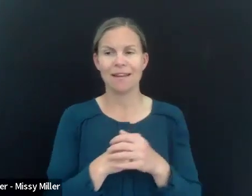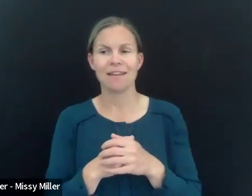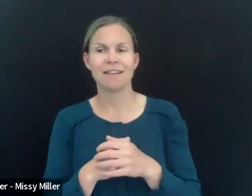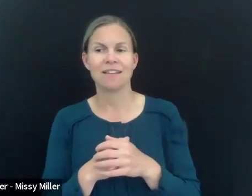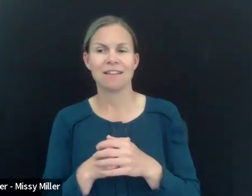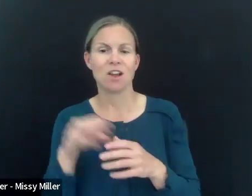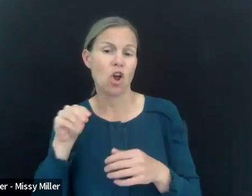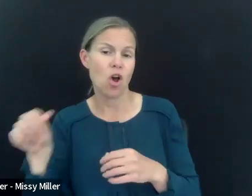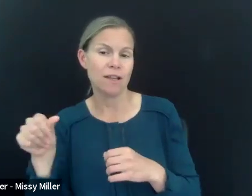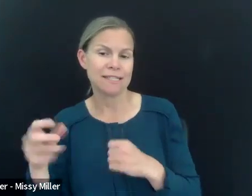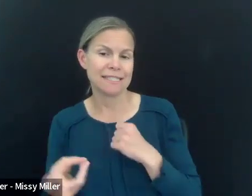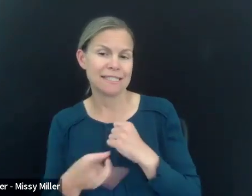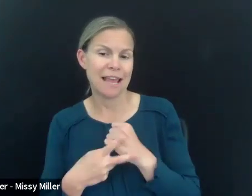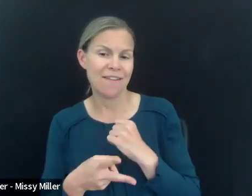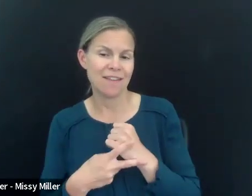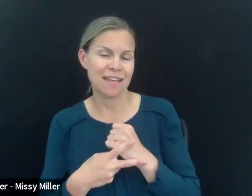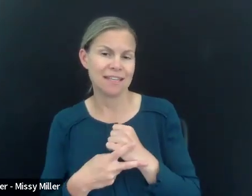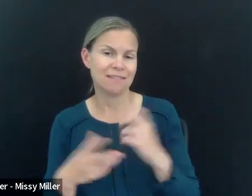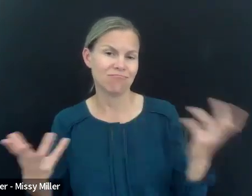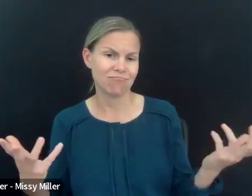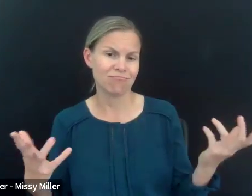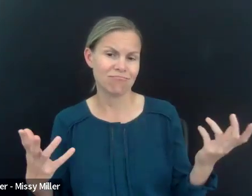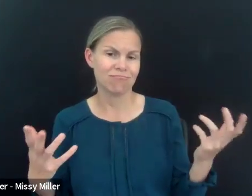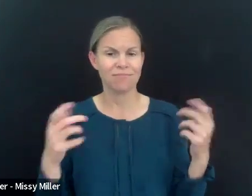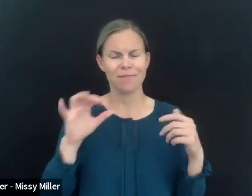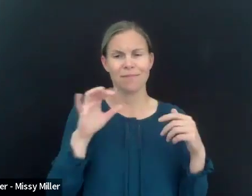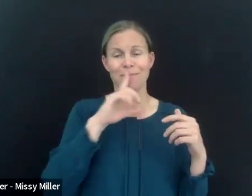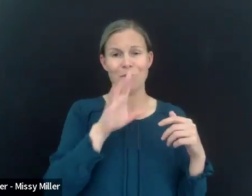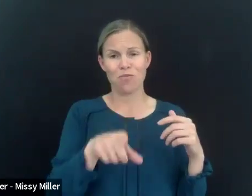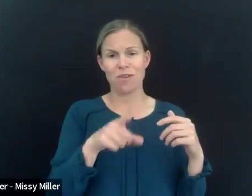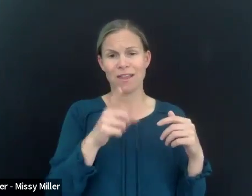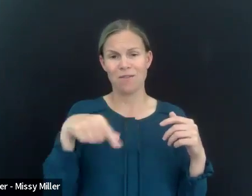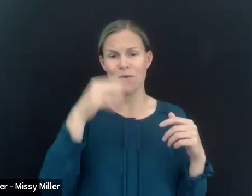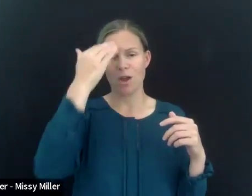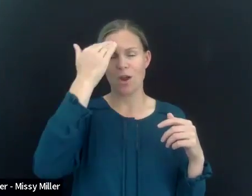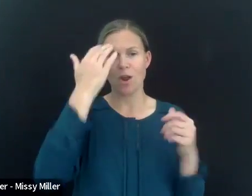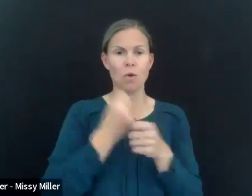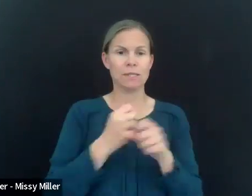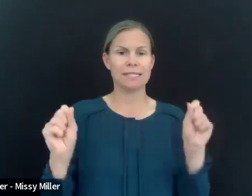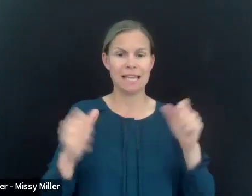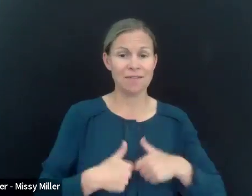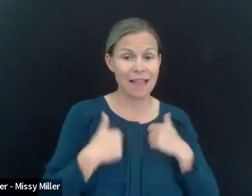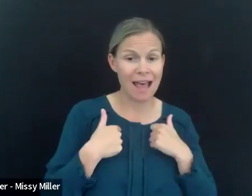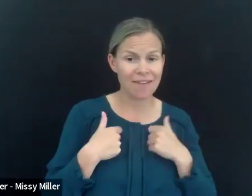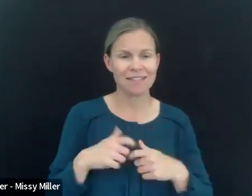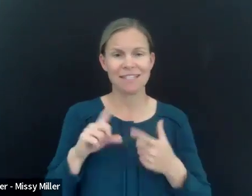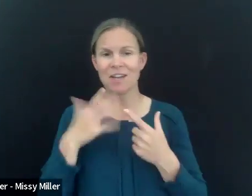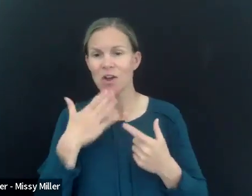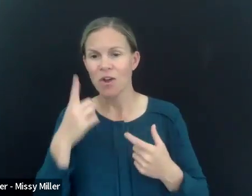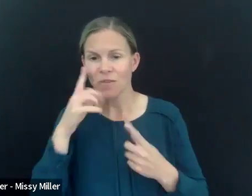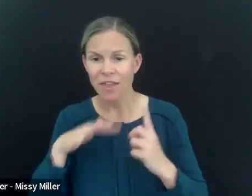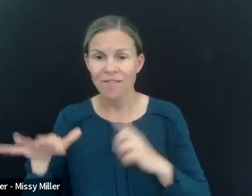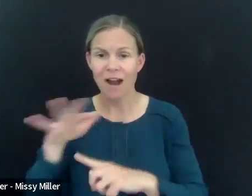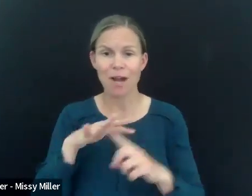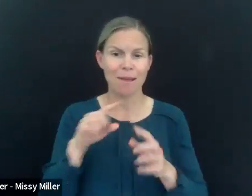know, we all know, hey, it saves lives. It's good for the environment, you know, yada,